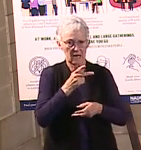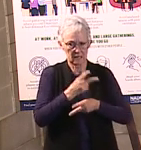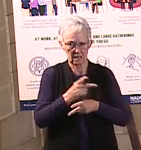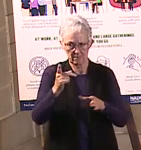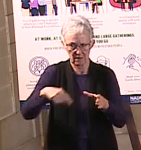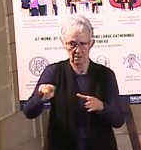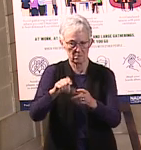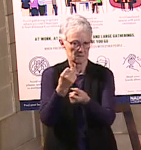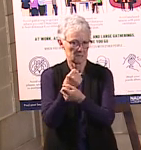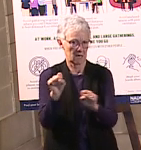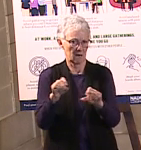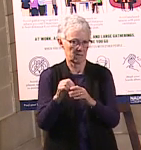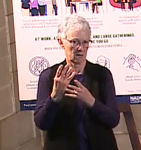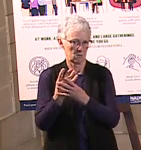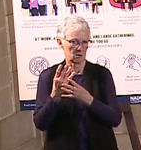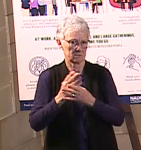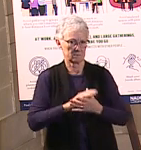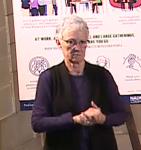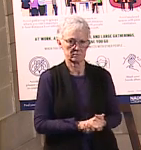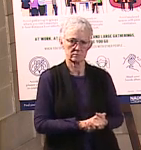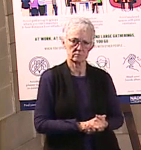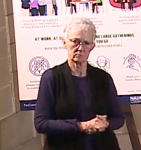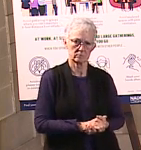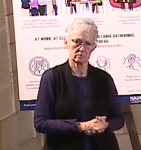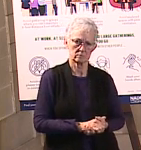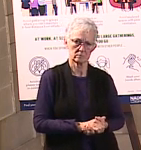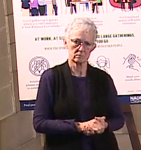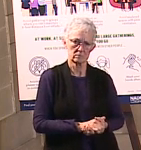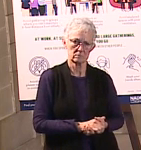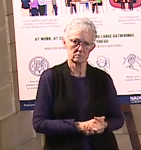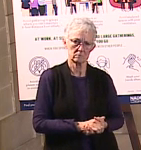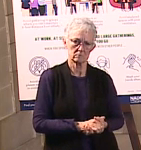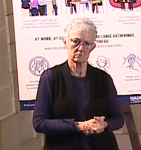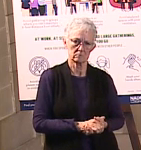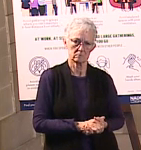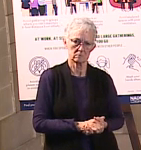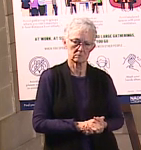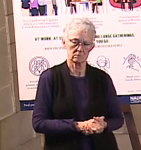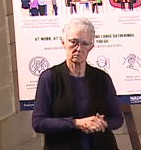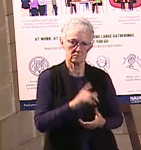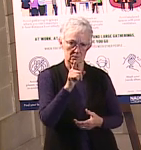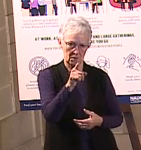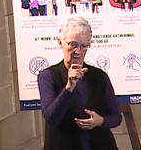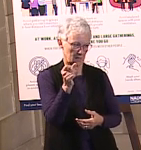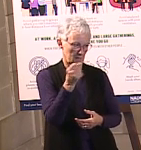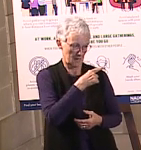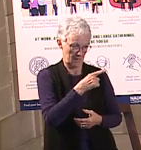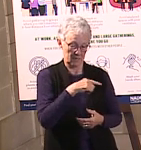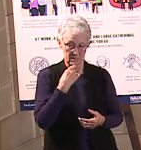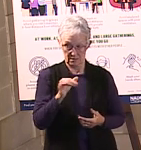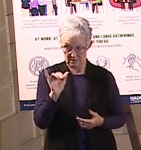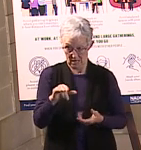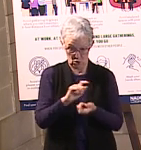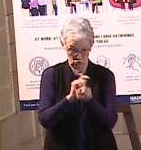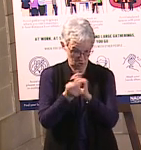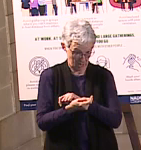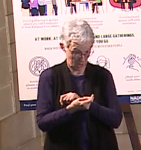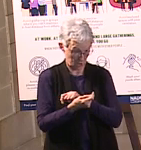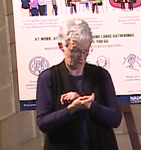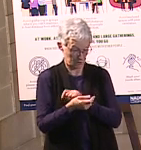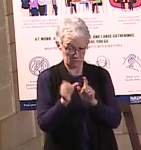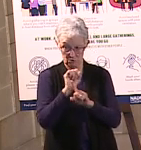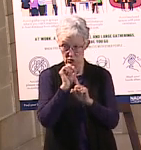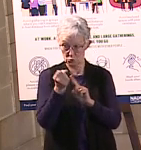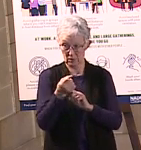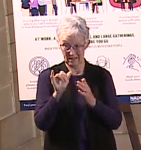the narrative that your correction system is under crisis? So Andrew's asking, does it change the narrative that our correction system is under